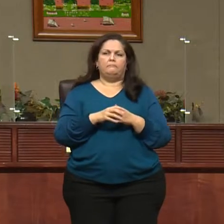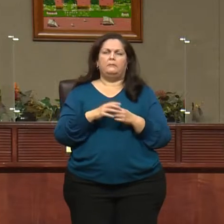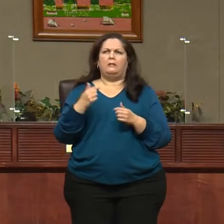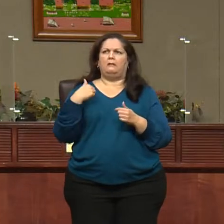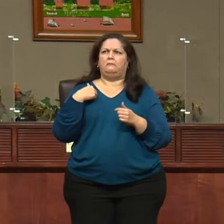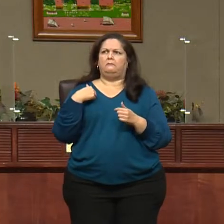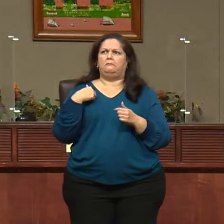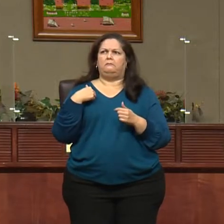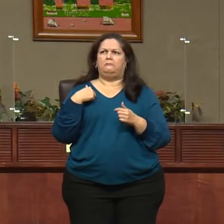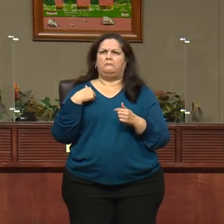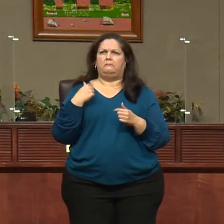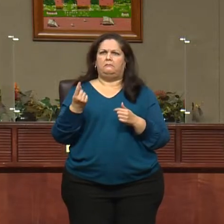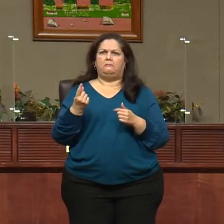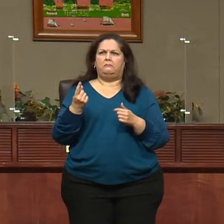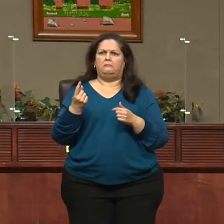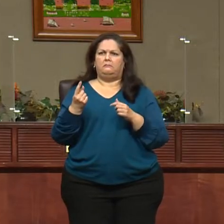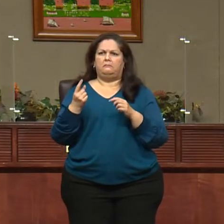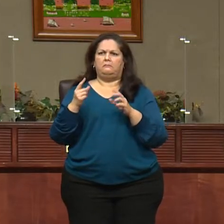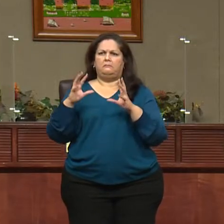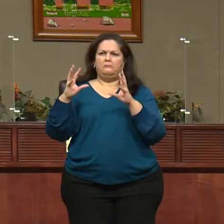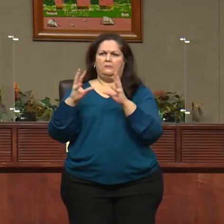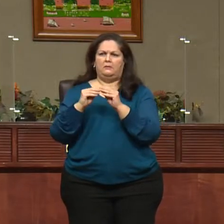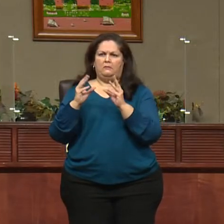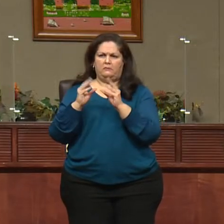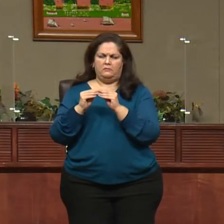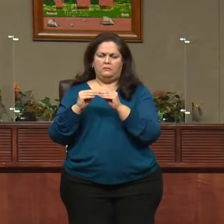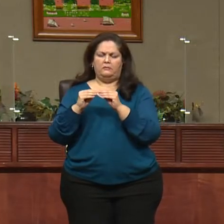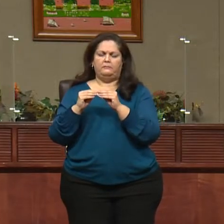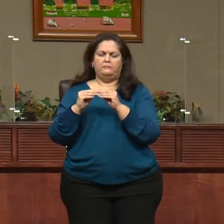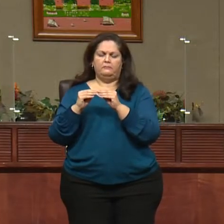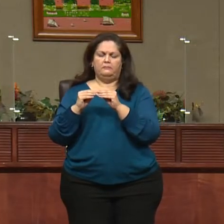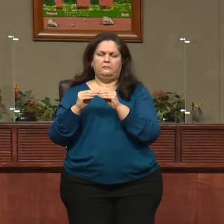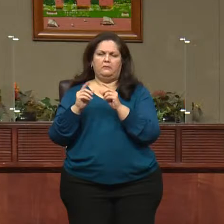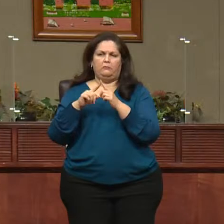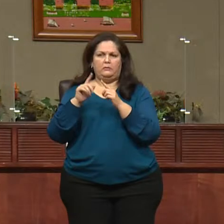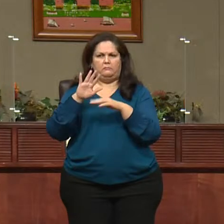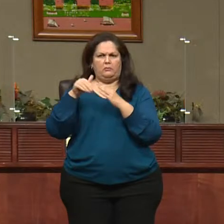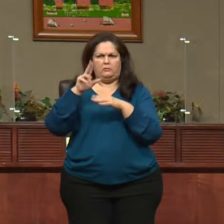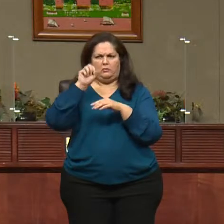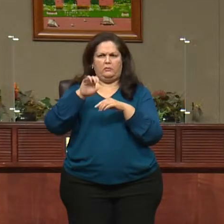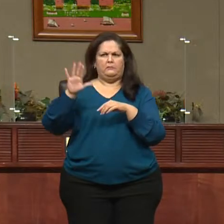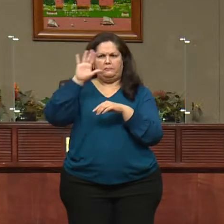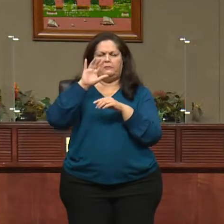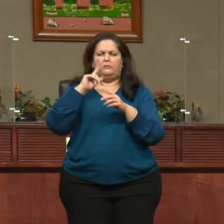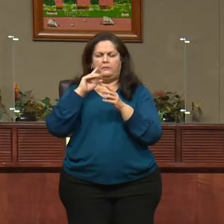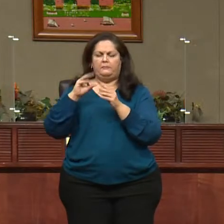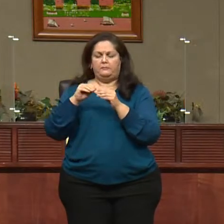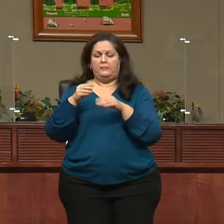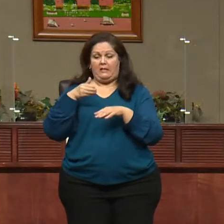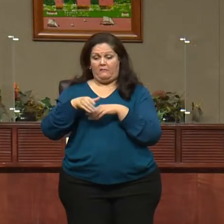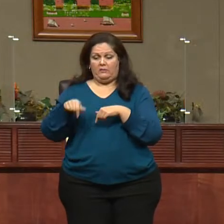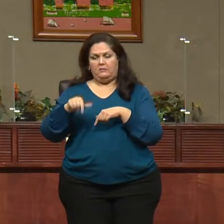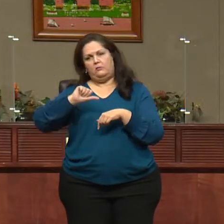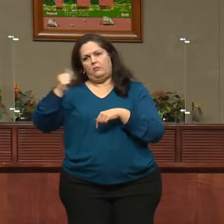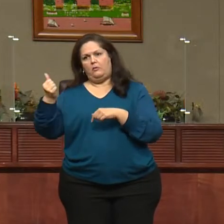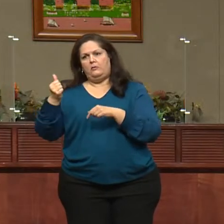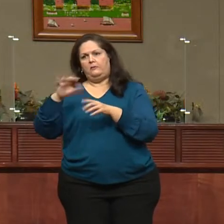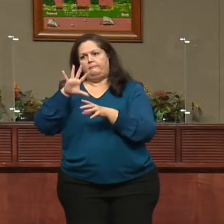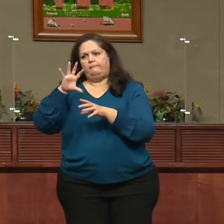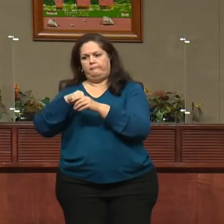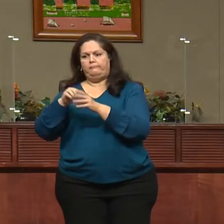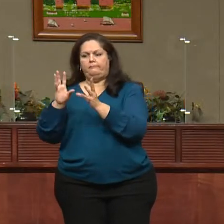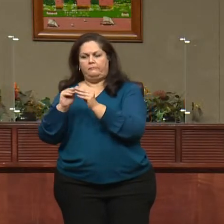2 nationwide conference calls today, and I have one more after this that I will participate